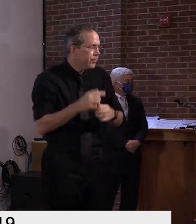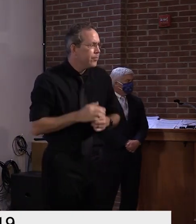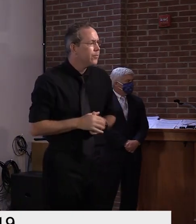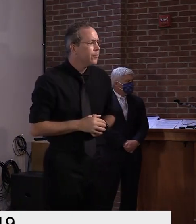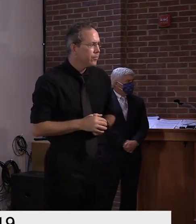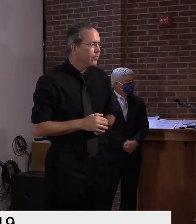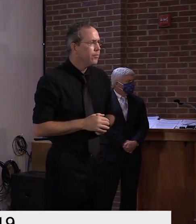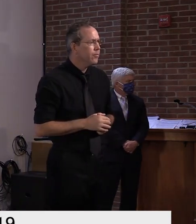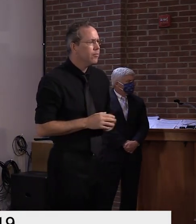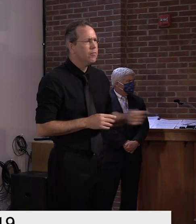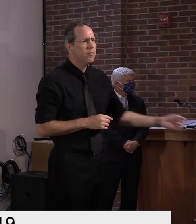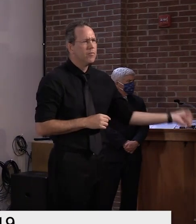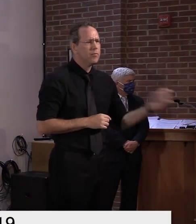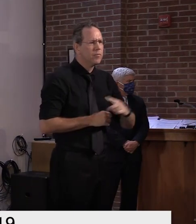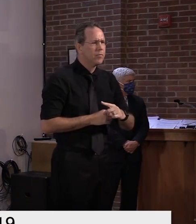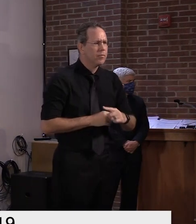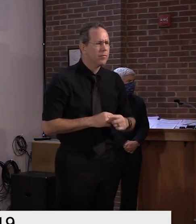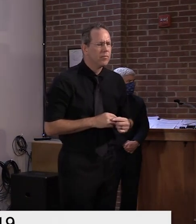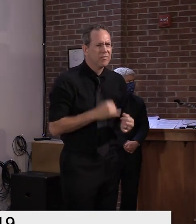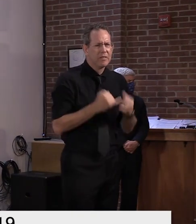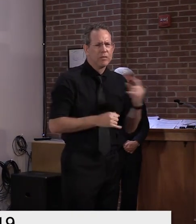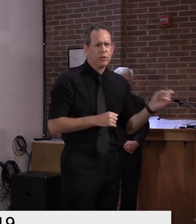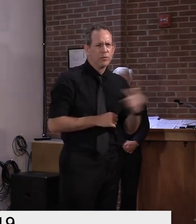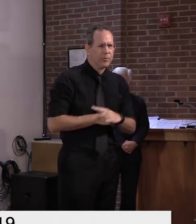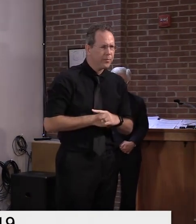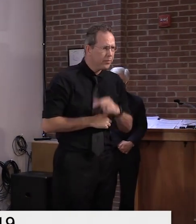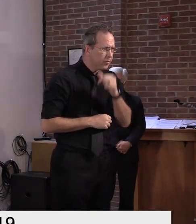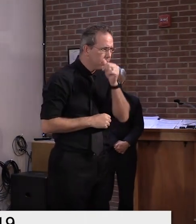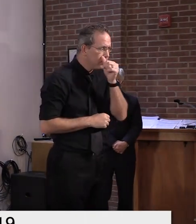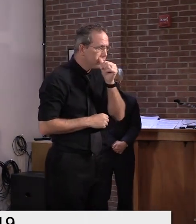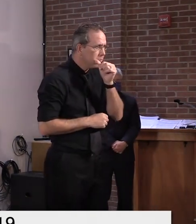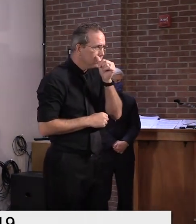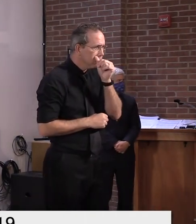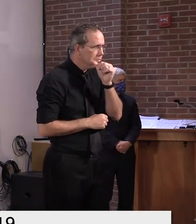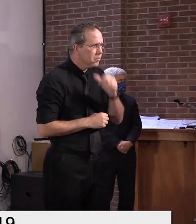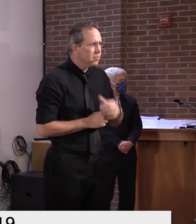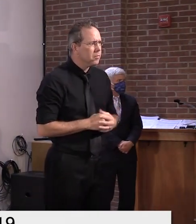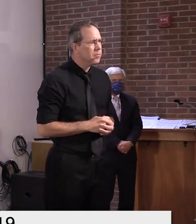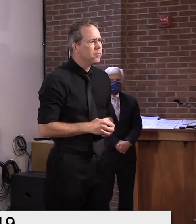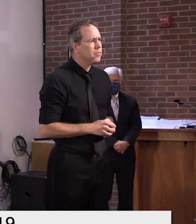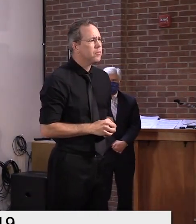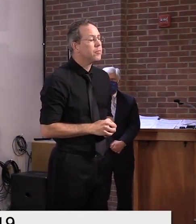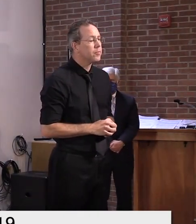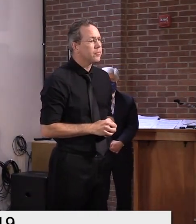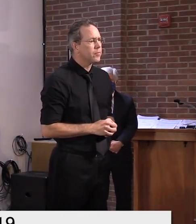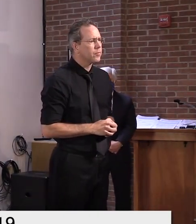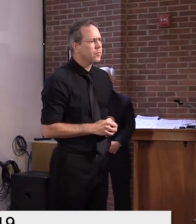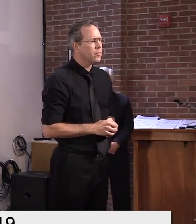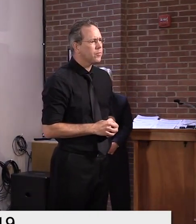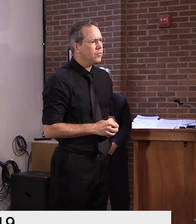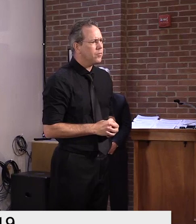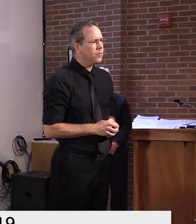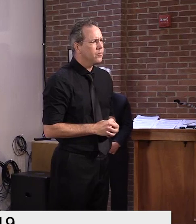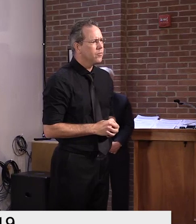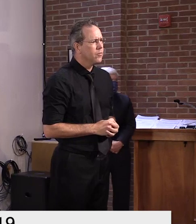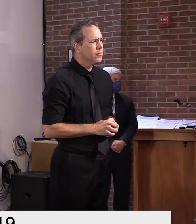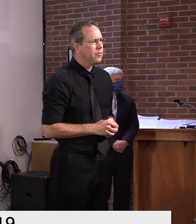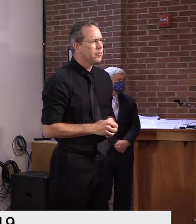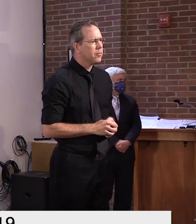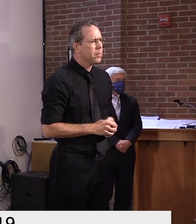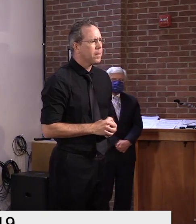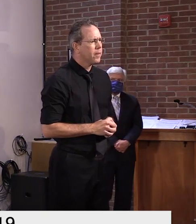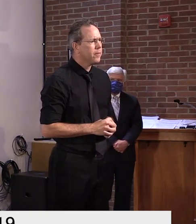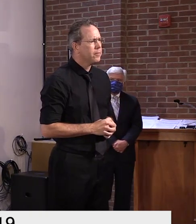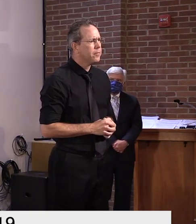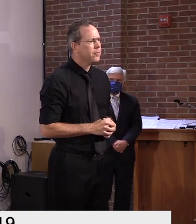lastly, we've received a release about Helen Porter in Middlebury, but it sounded like there's a second facility that had some positive cases. Do